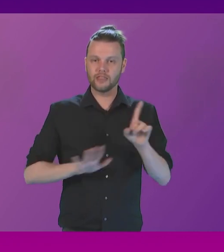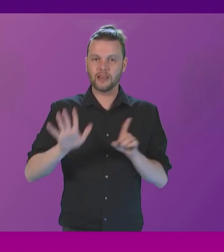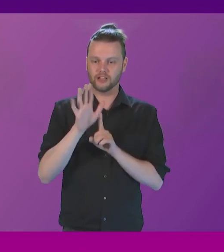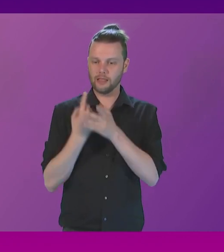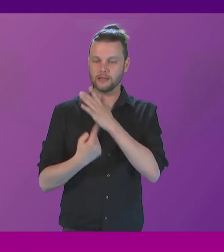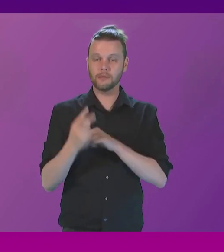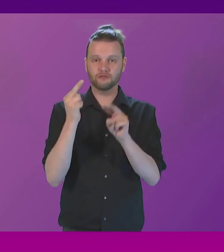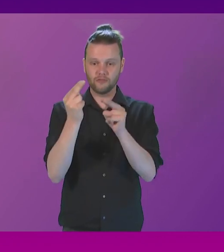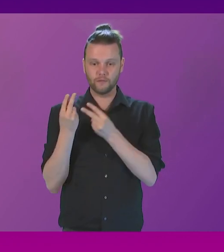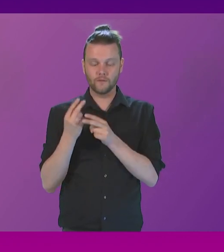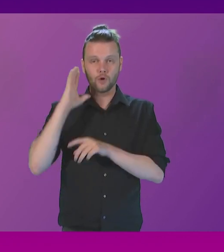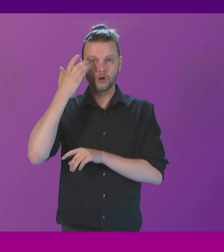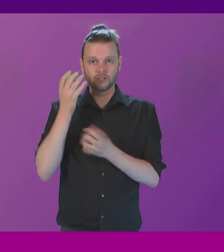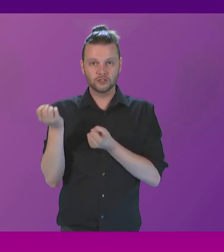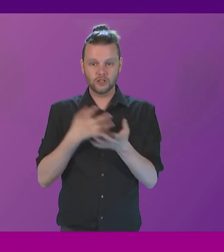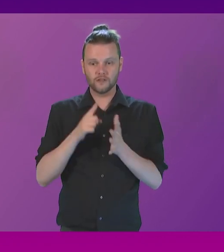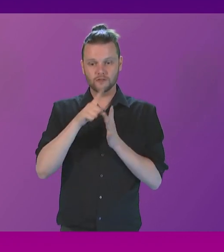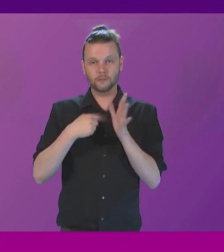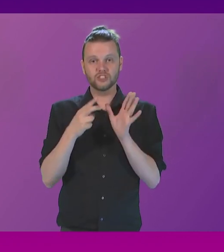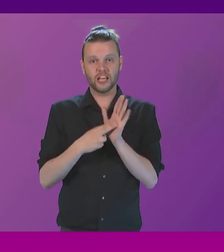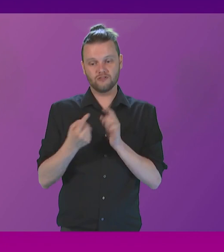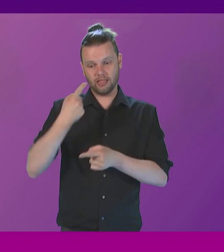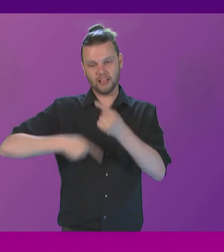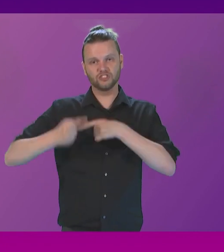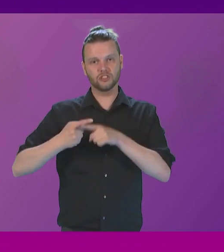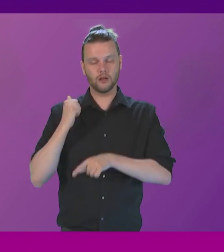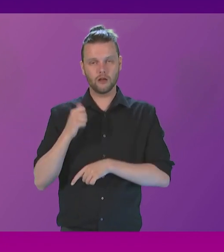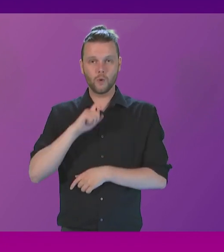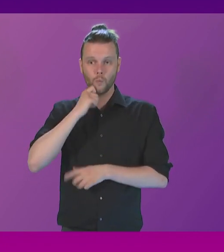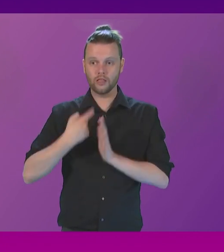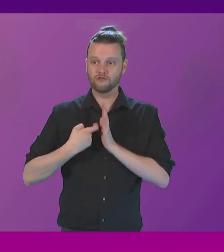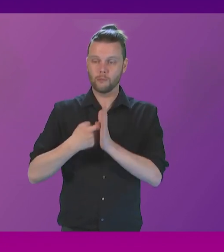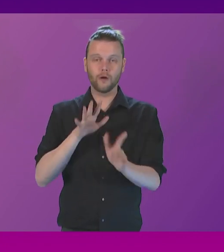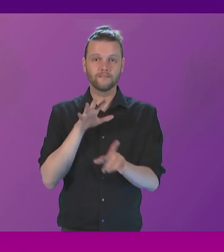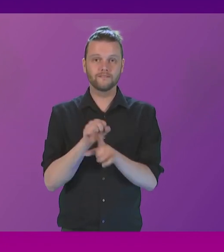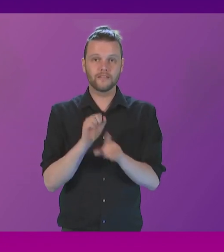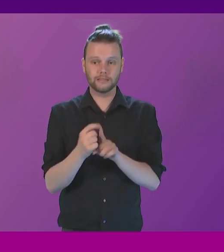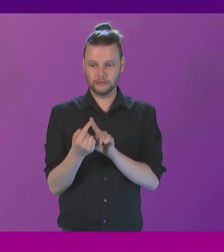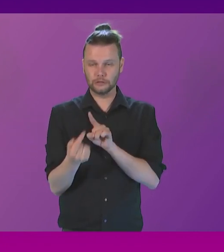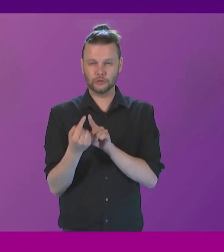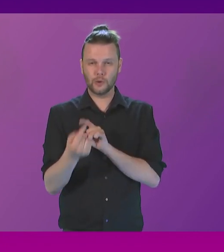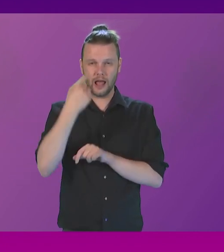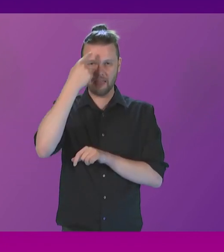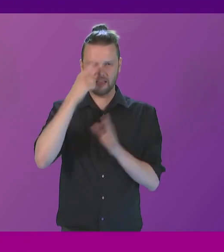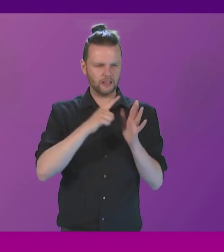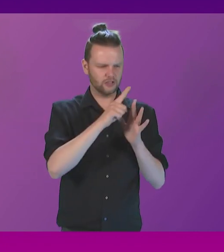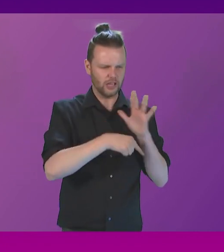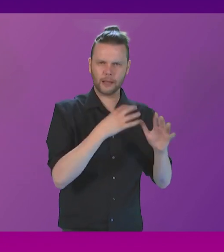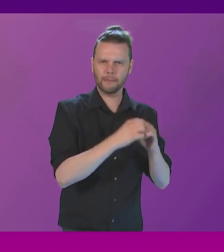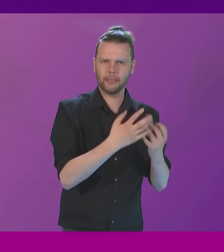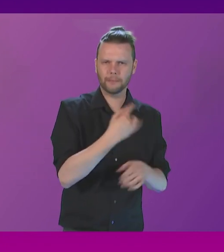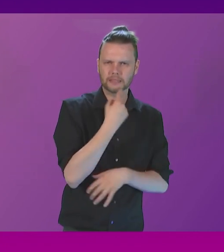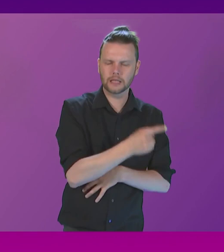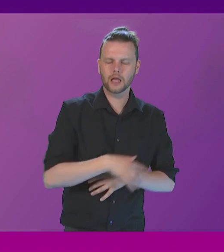review of audiology services in January last year, which will report on its findings soon. I believe Jackie Bailey referenced